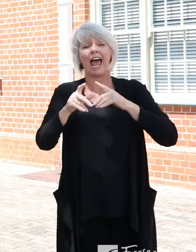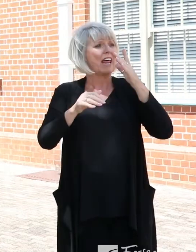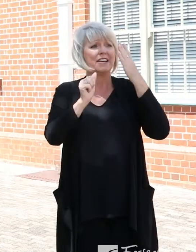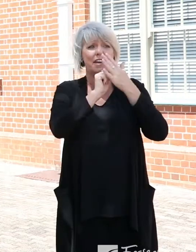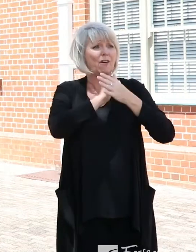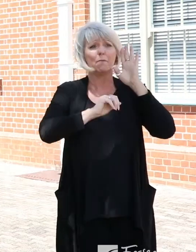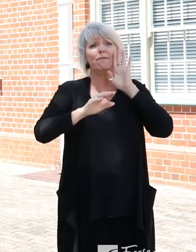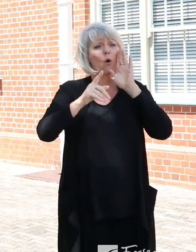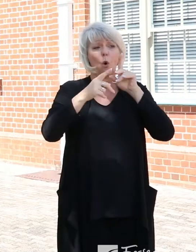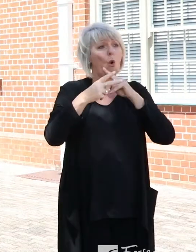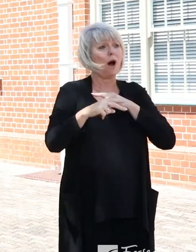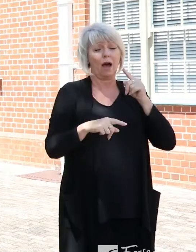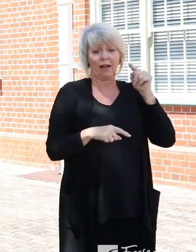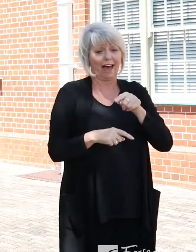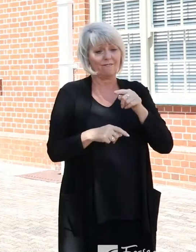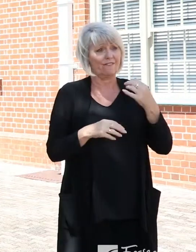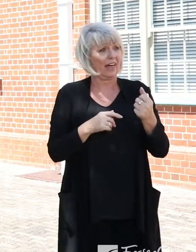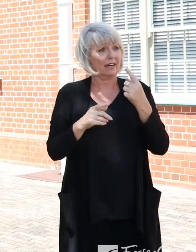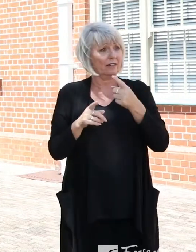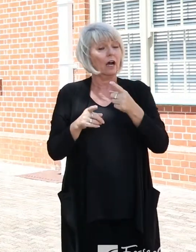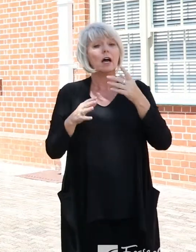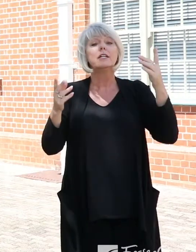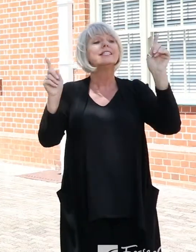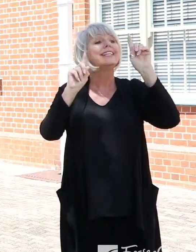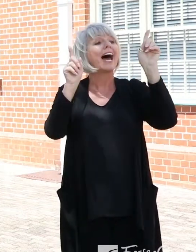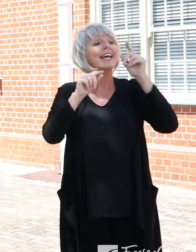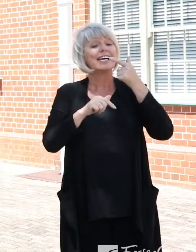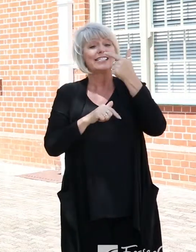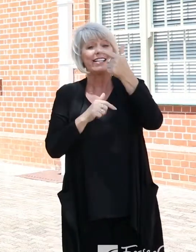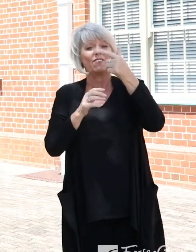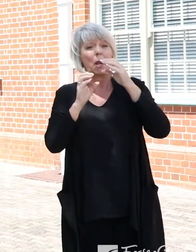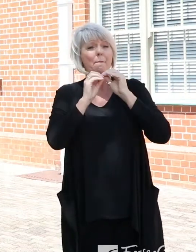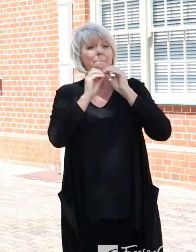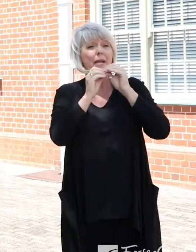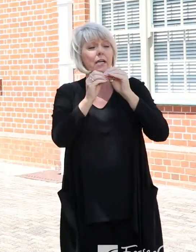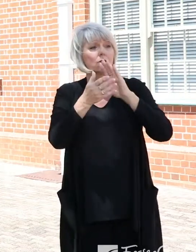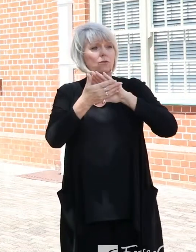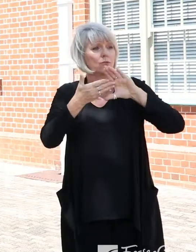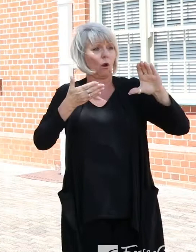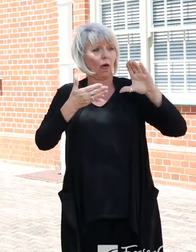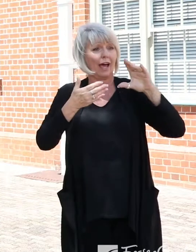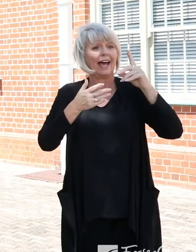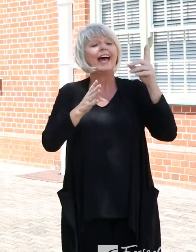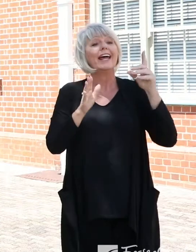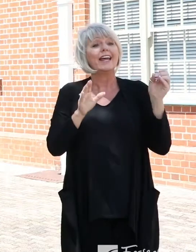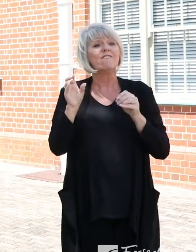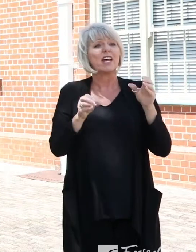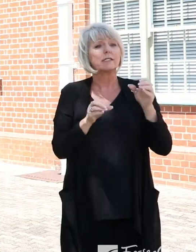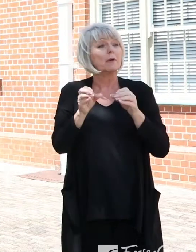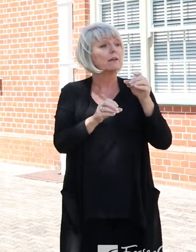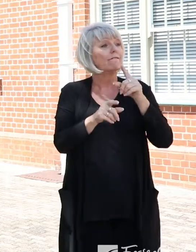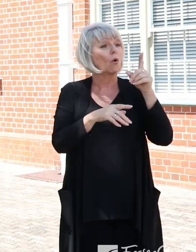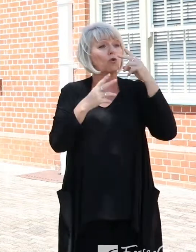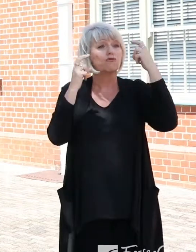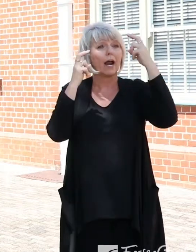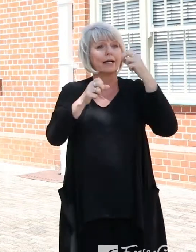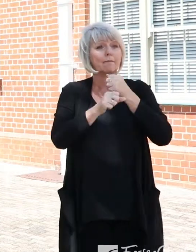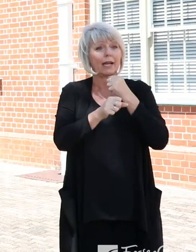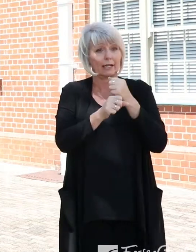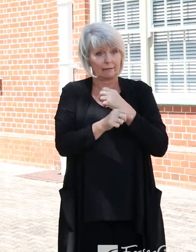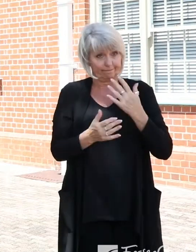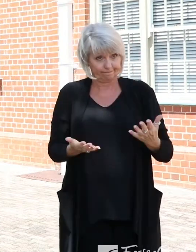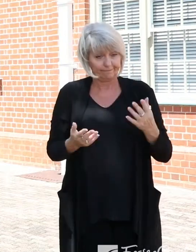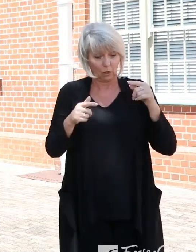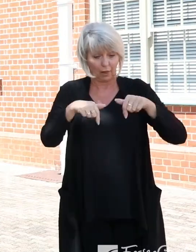Today we are announcing a $7 billion investment in train manufacturing. Initially we said we were going